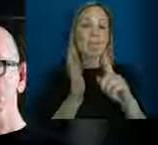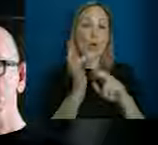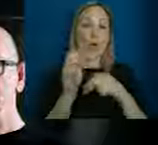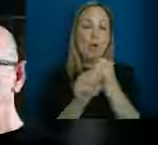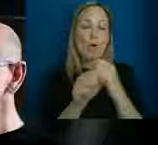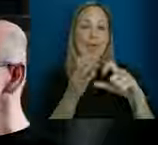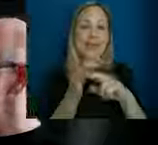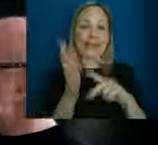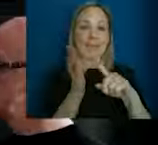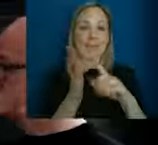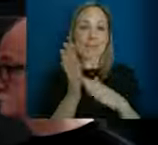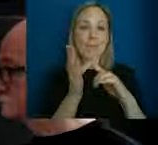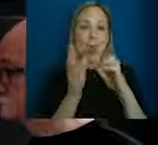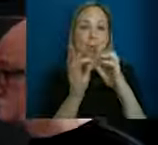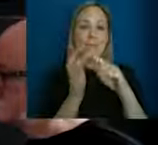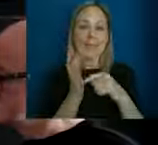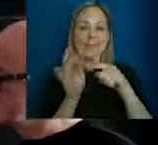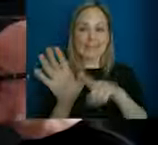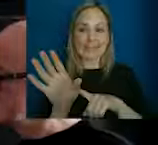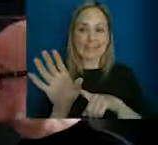haptic symbol for cane.